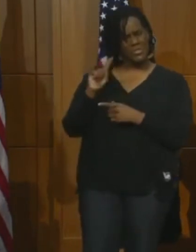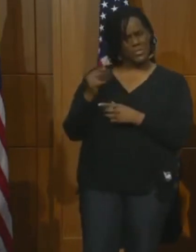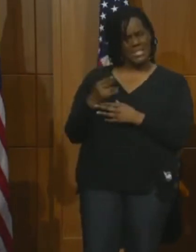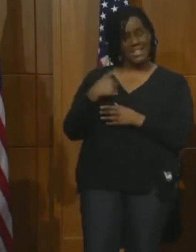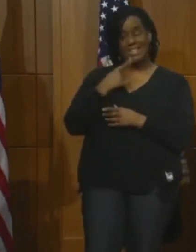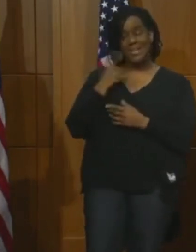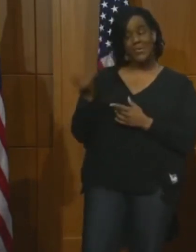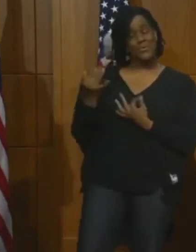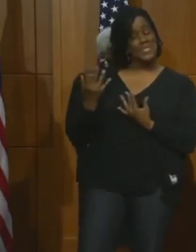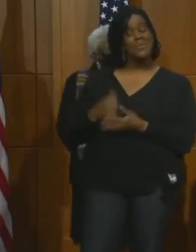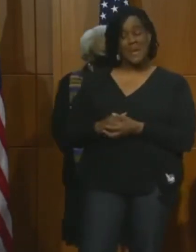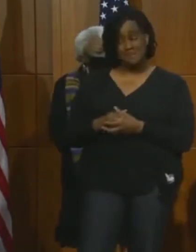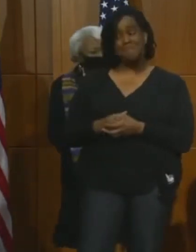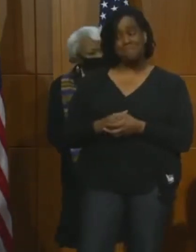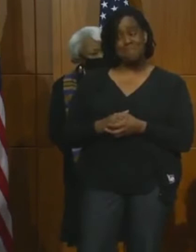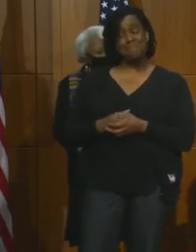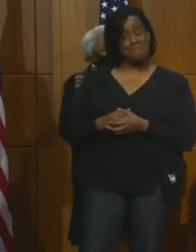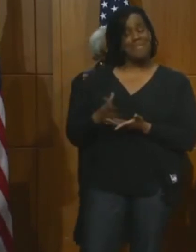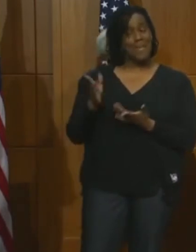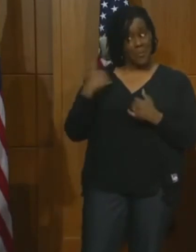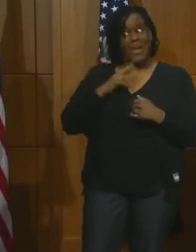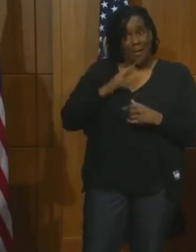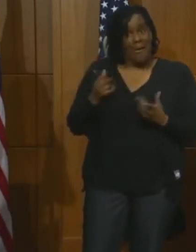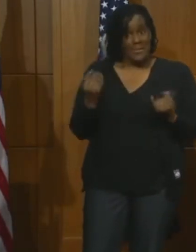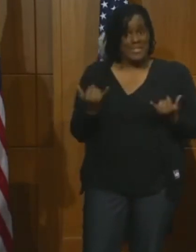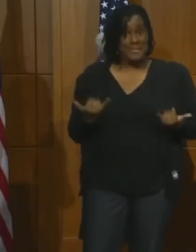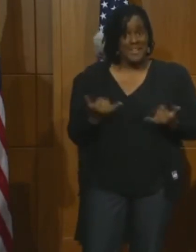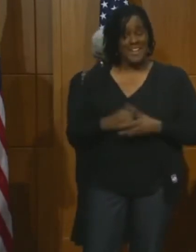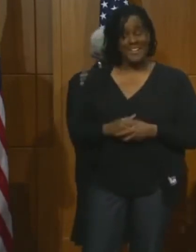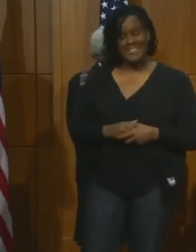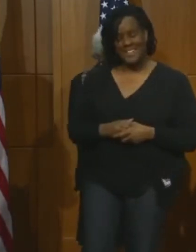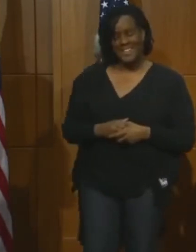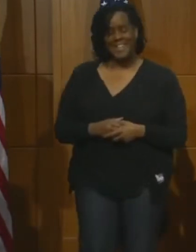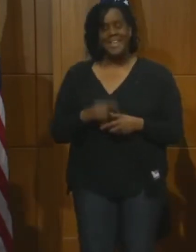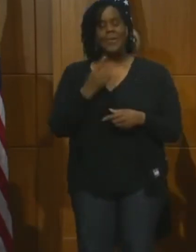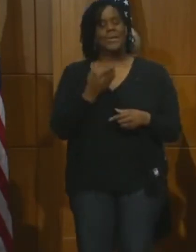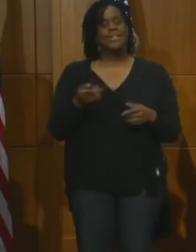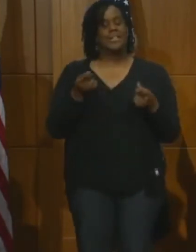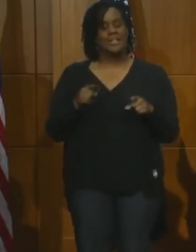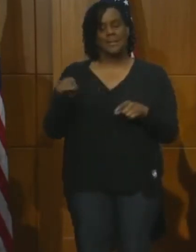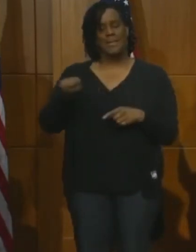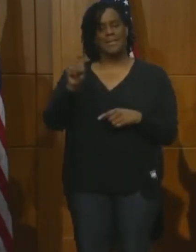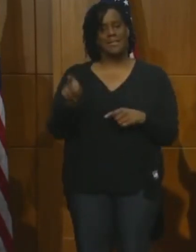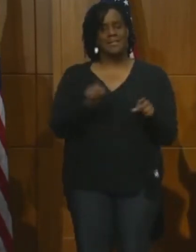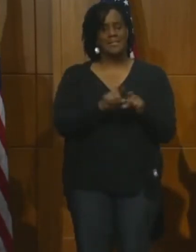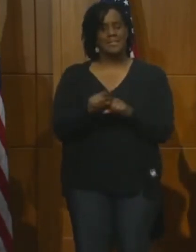wait. You know, we are. And one of the things that happened in Texas was